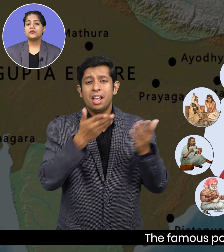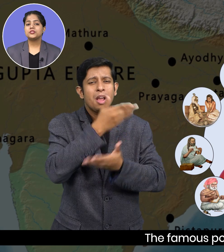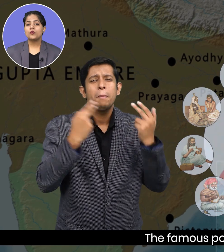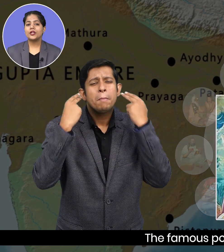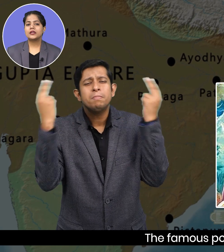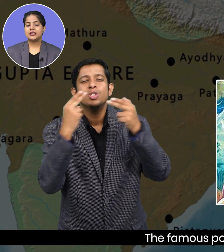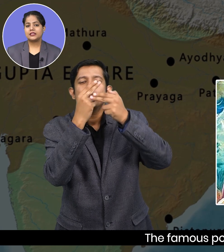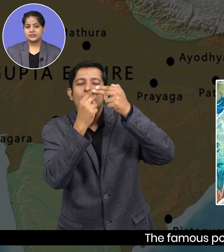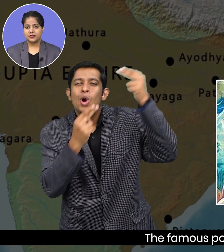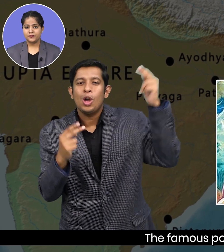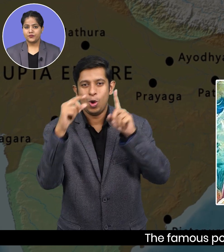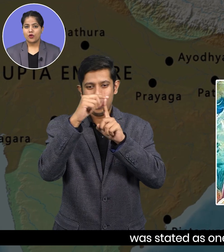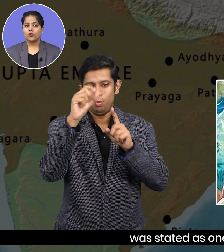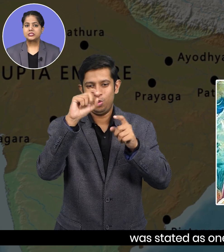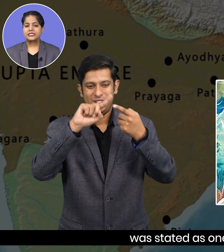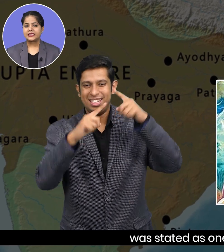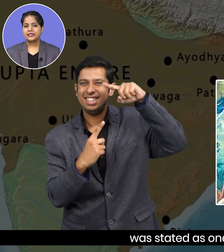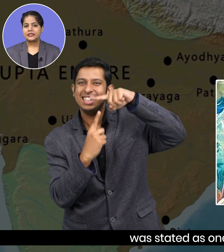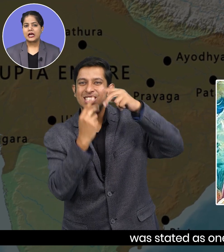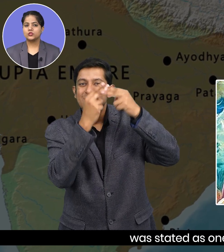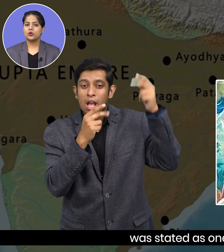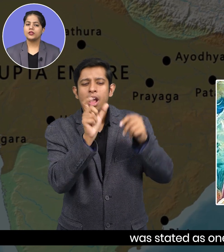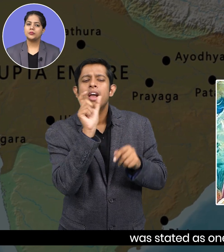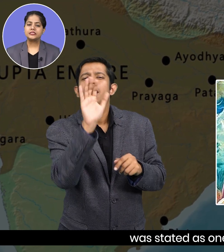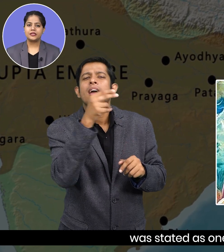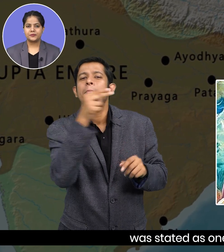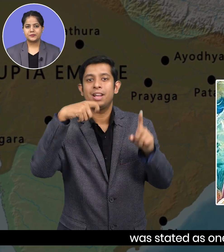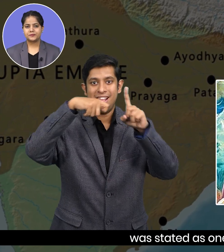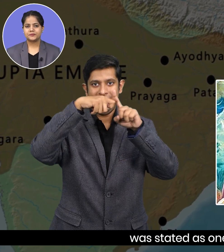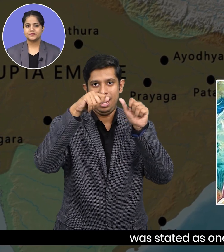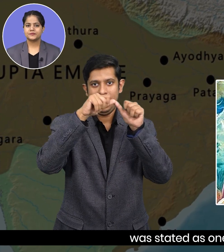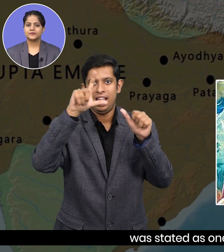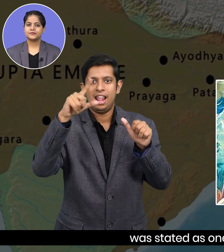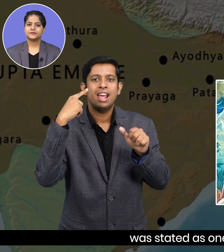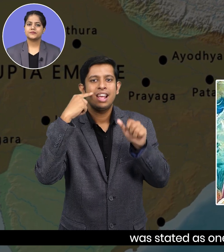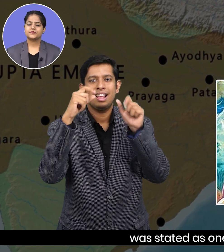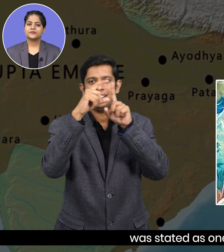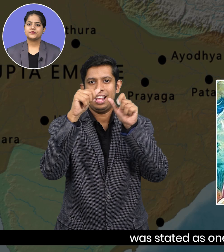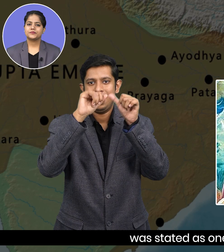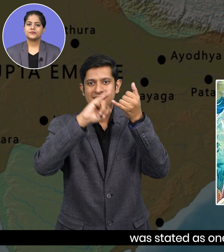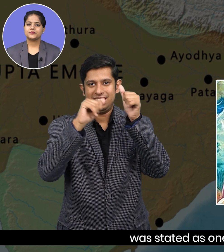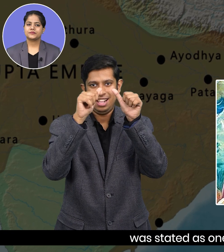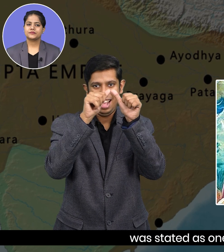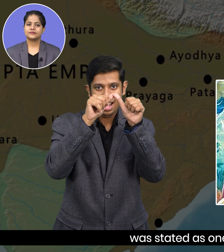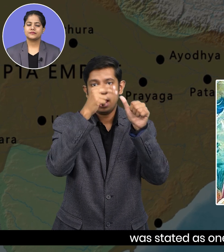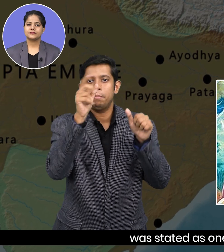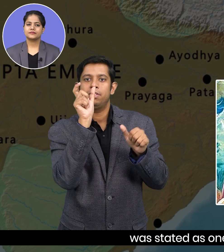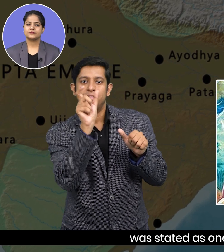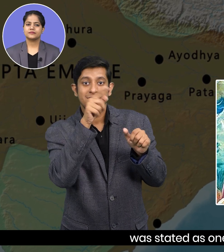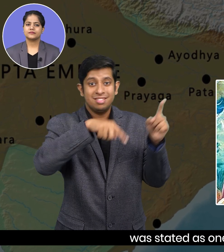The famous poet Kalidasa was stated as one among them.